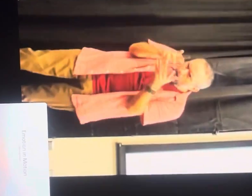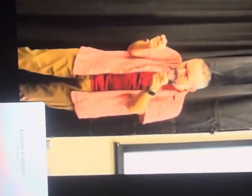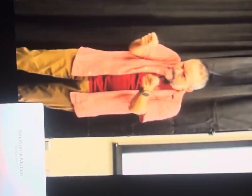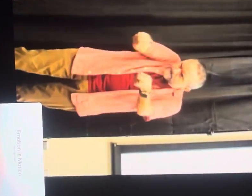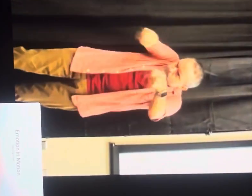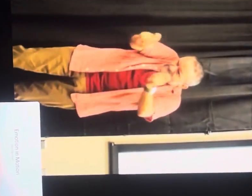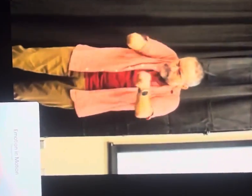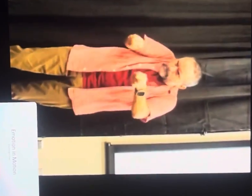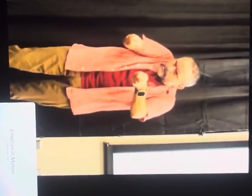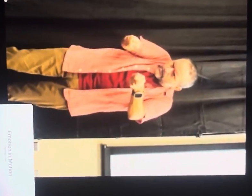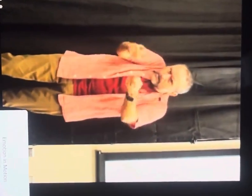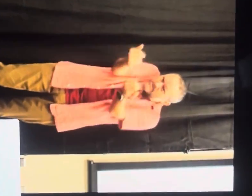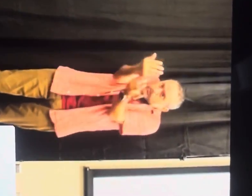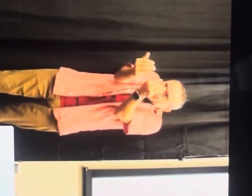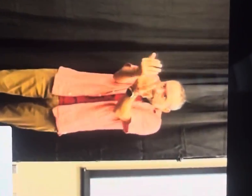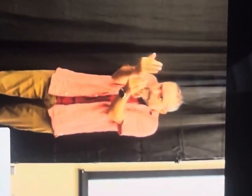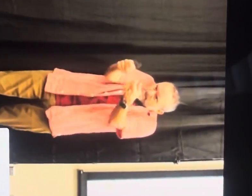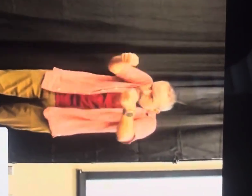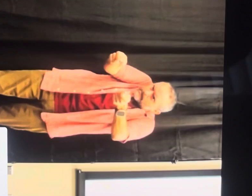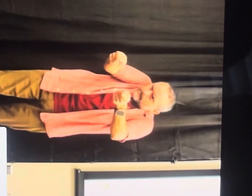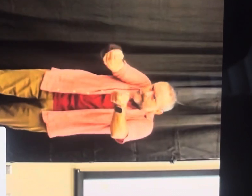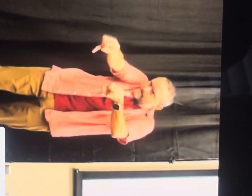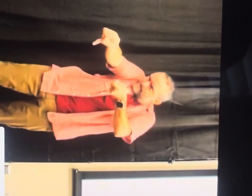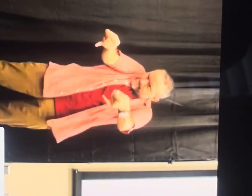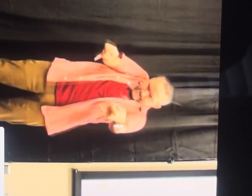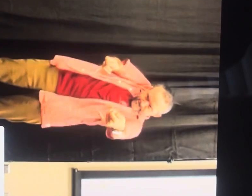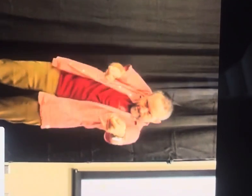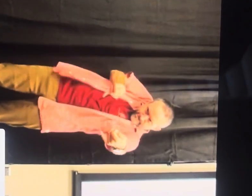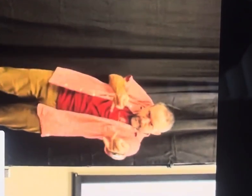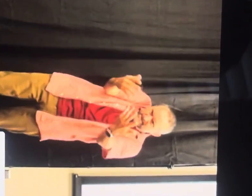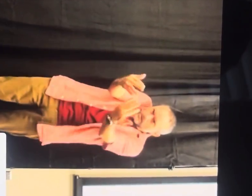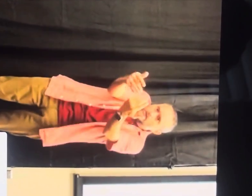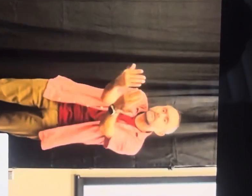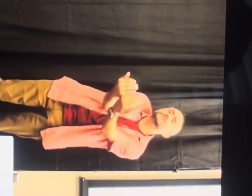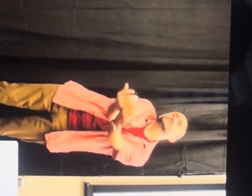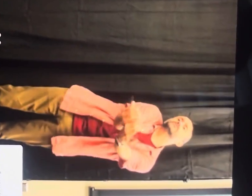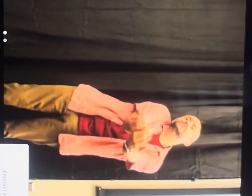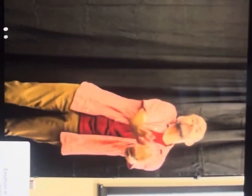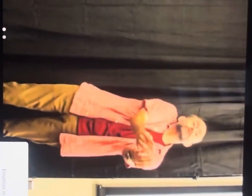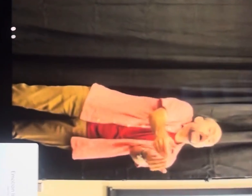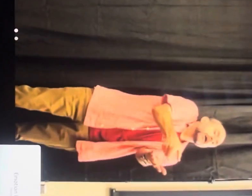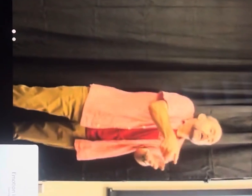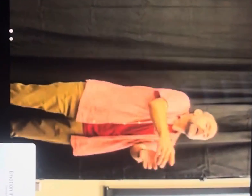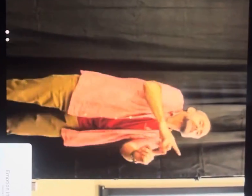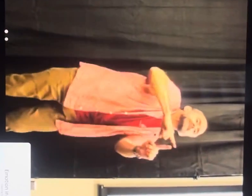You have to learn how to control that fire and tame it, really.